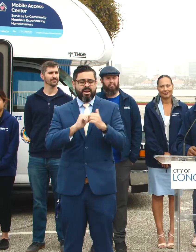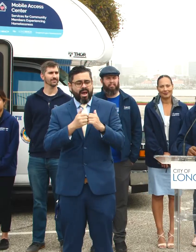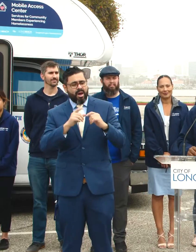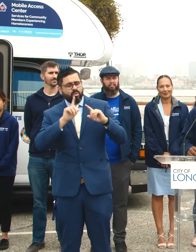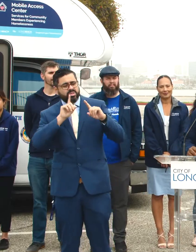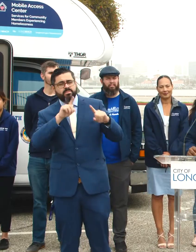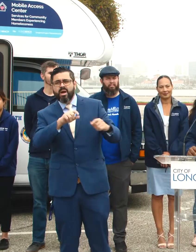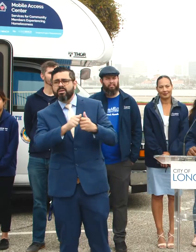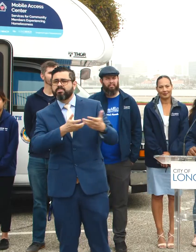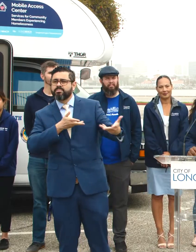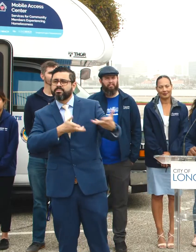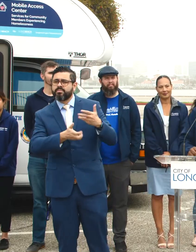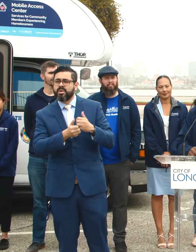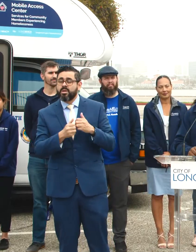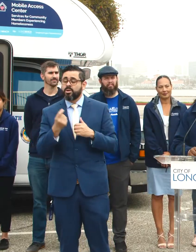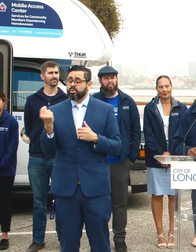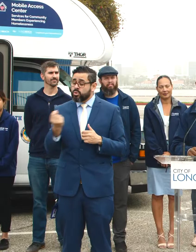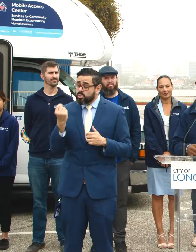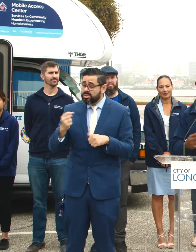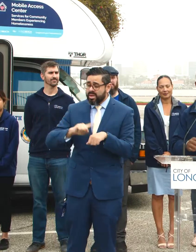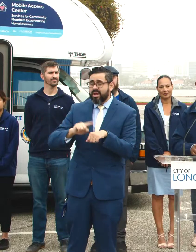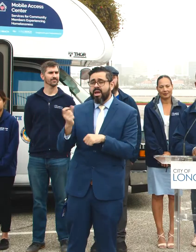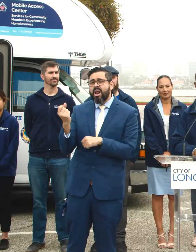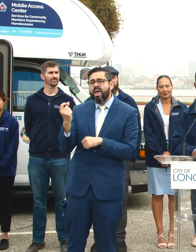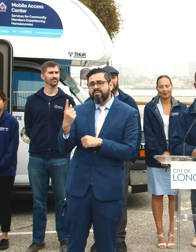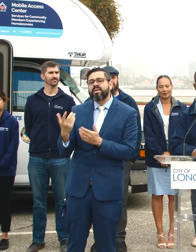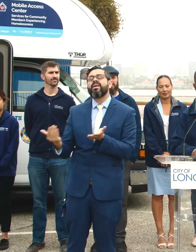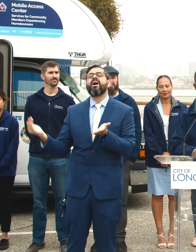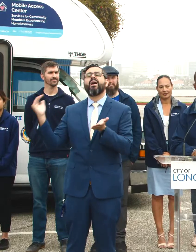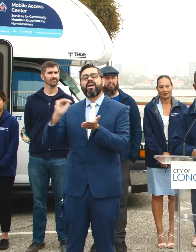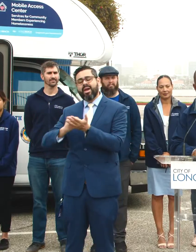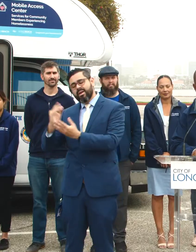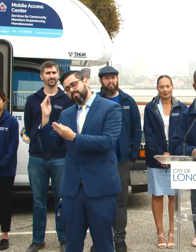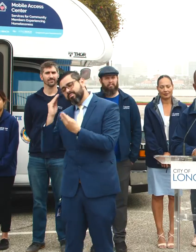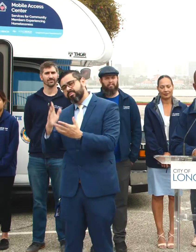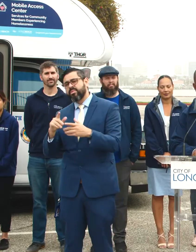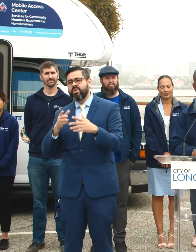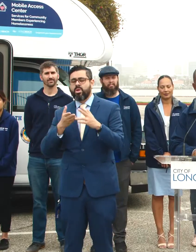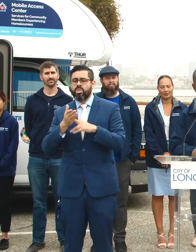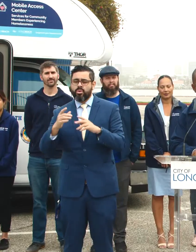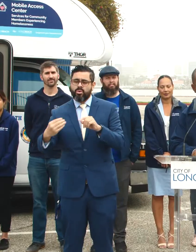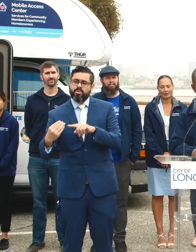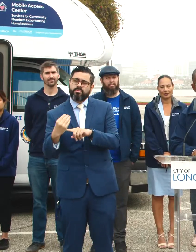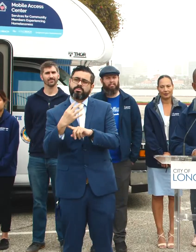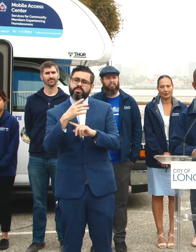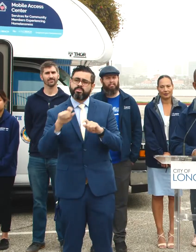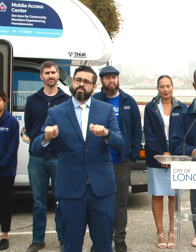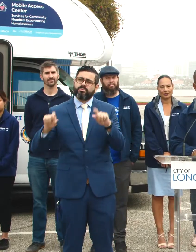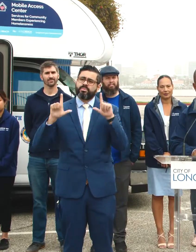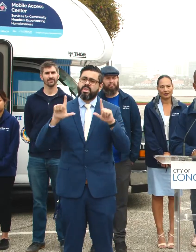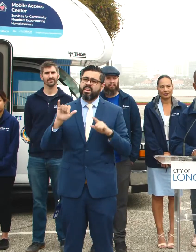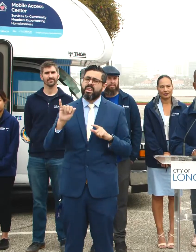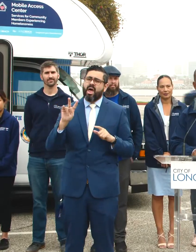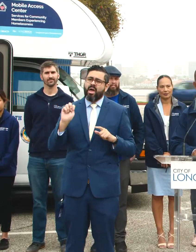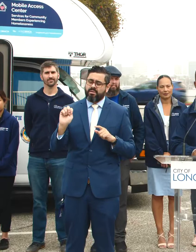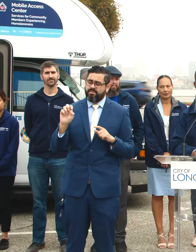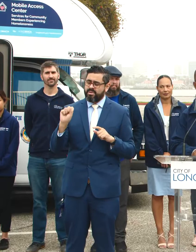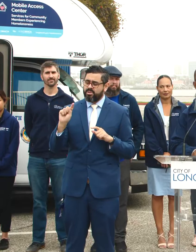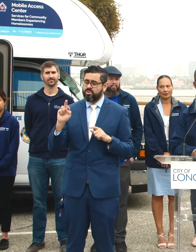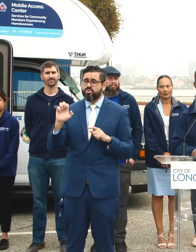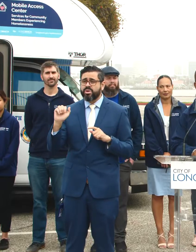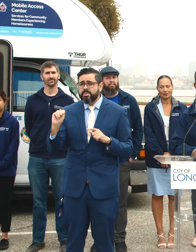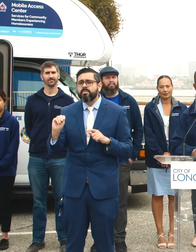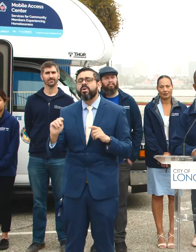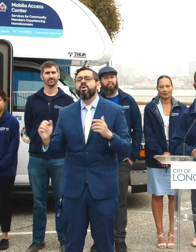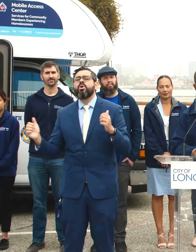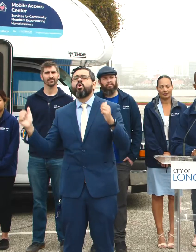to homelessness. Next Tuesday at 11 a.m., I'll be giving another update, which we live stream, about the work that's being done in alignment